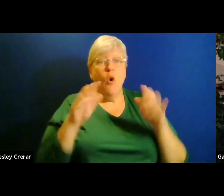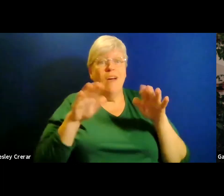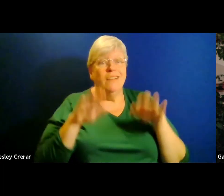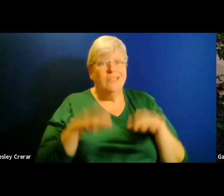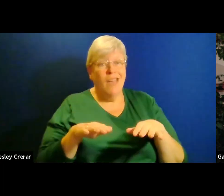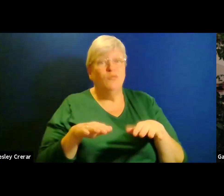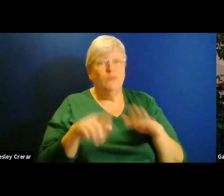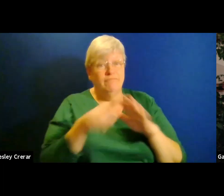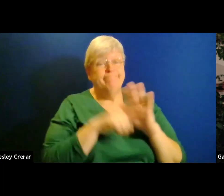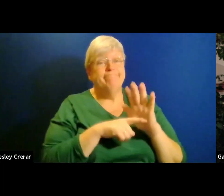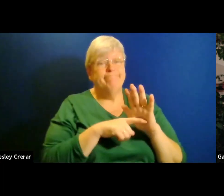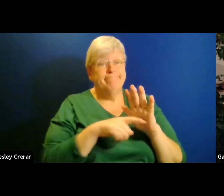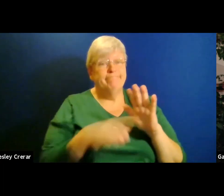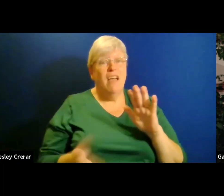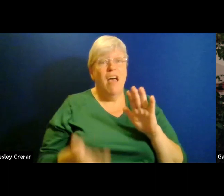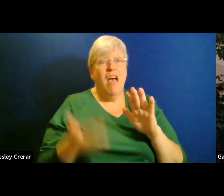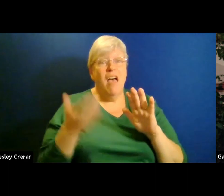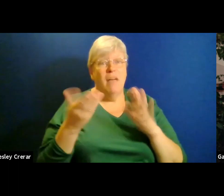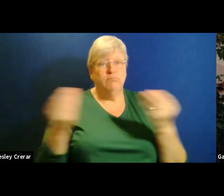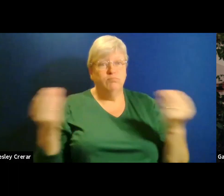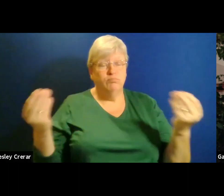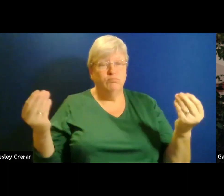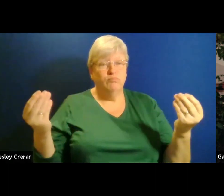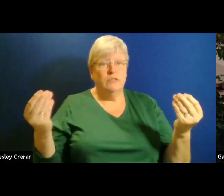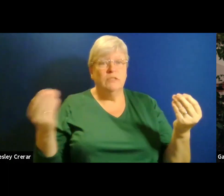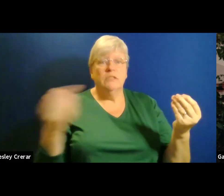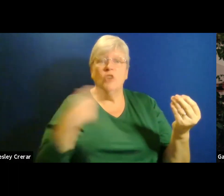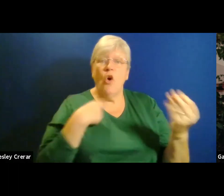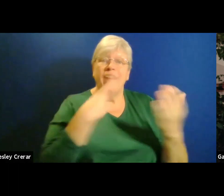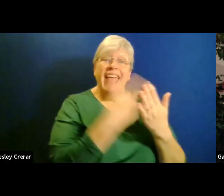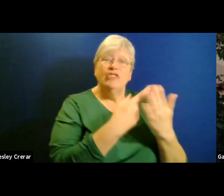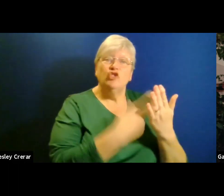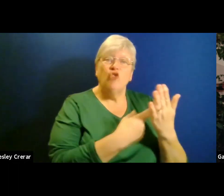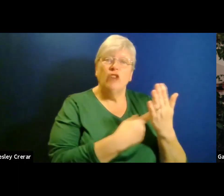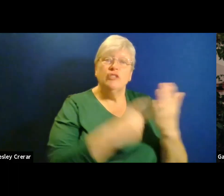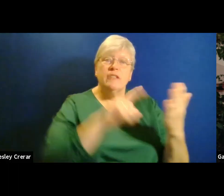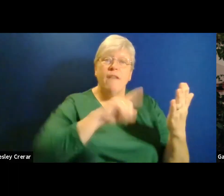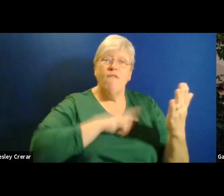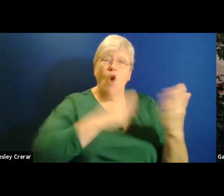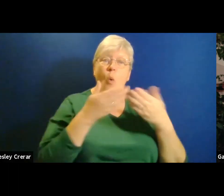restrictions lifted a little. It's called Instructions for Opening.